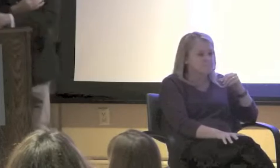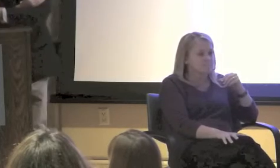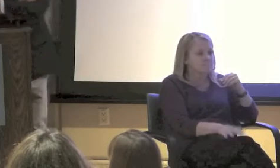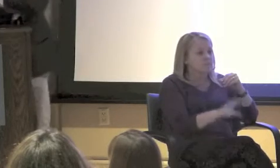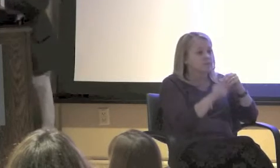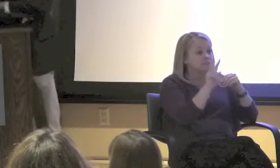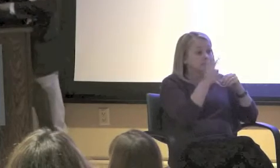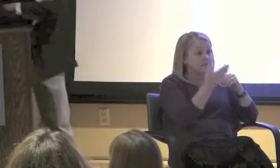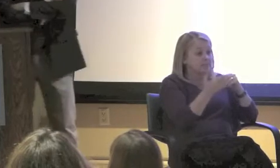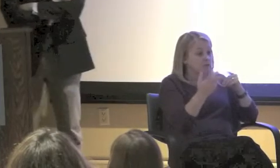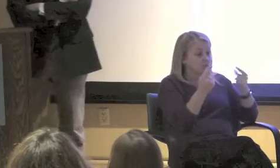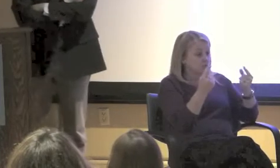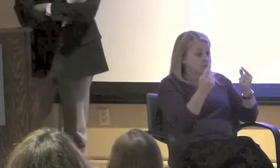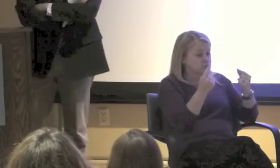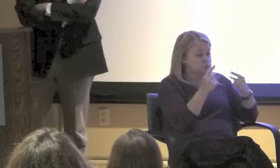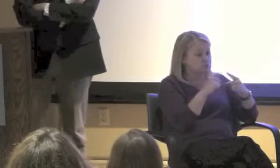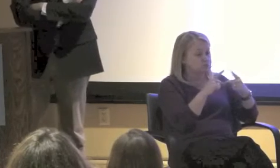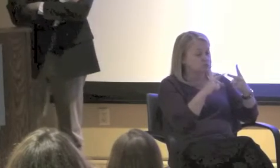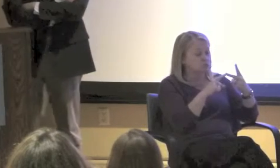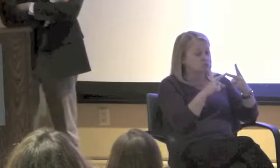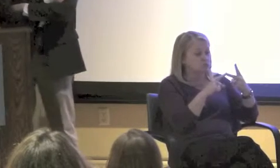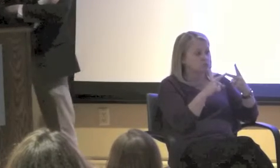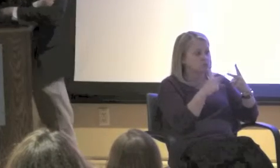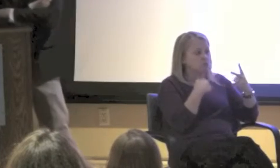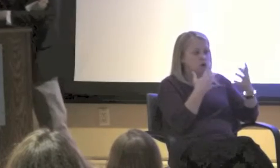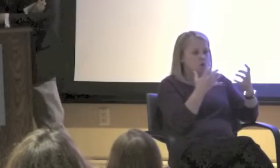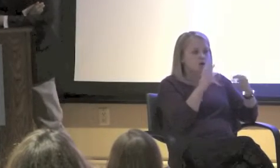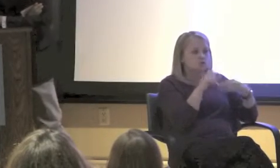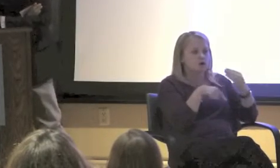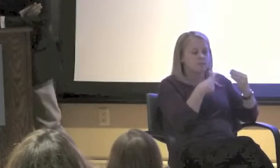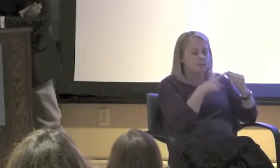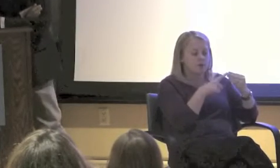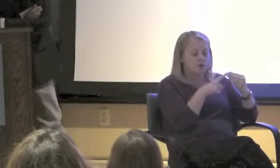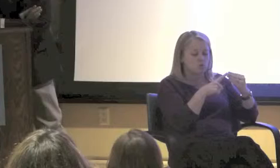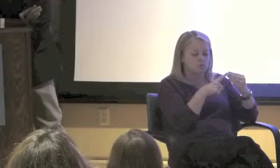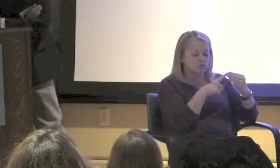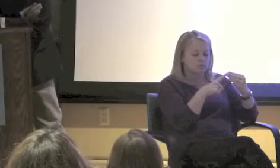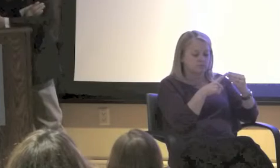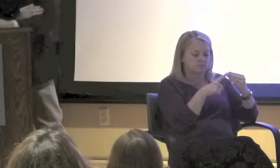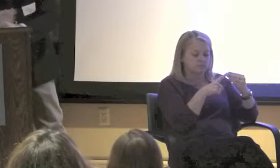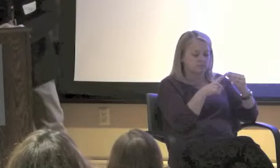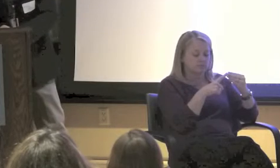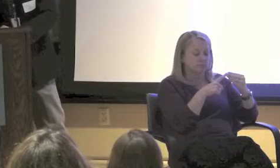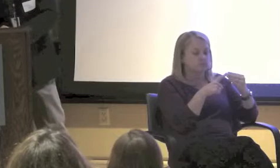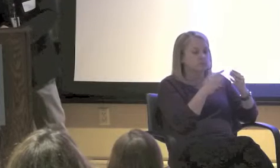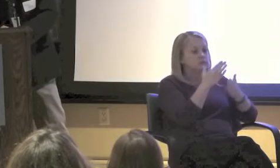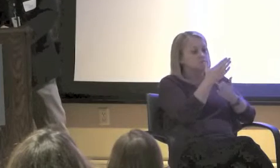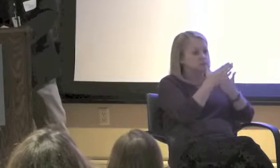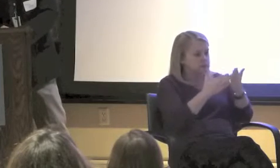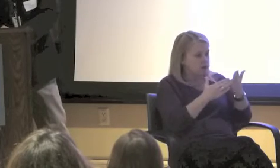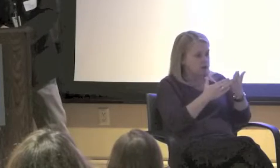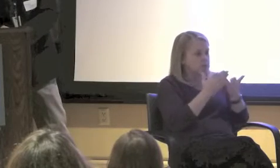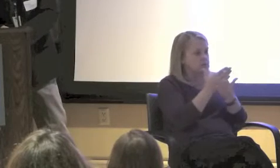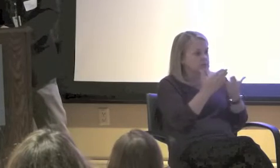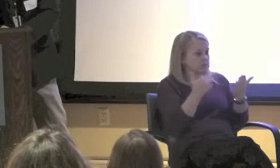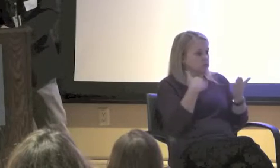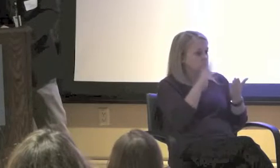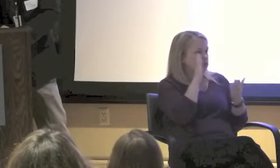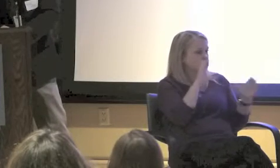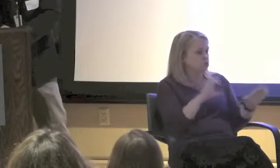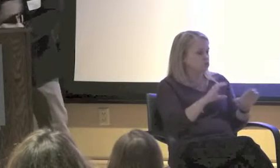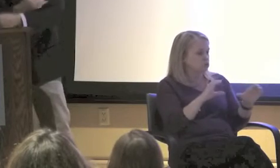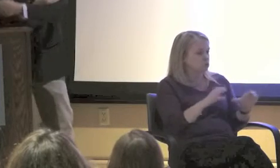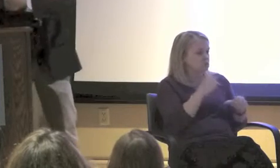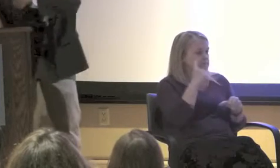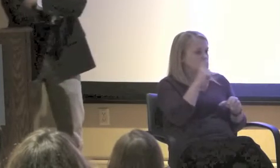The second thing that we'll do, and what I want to talk about first are procedures that we do in order